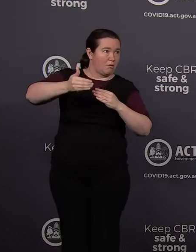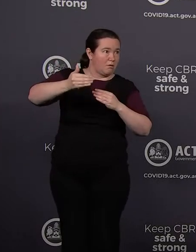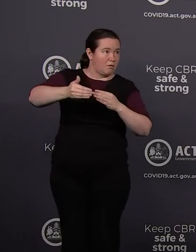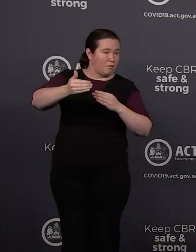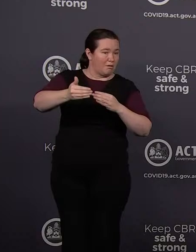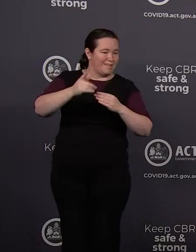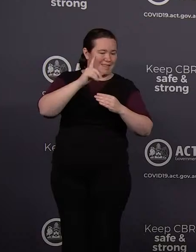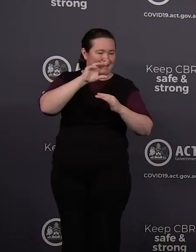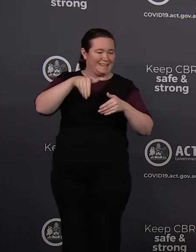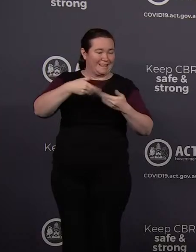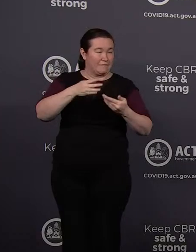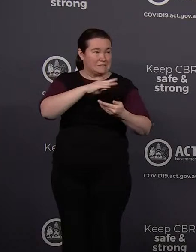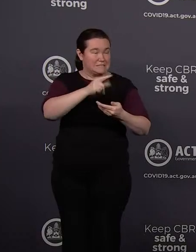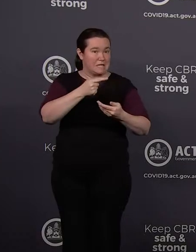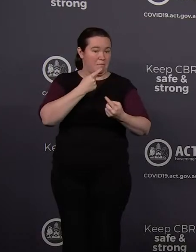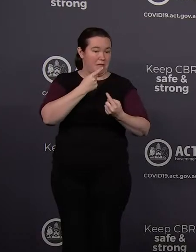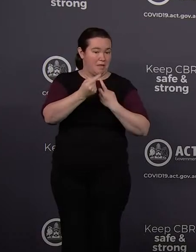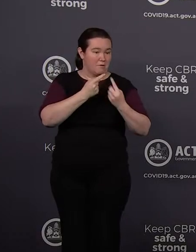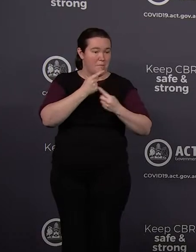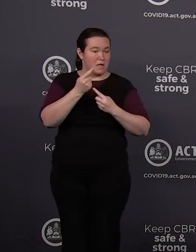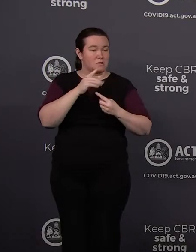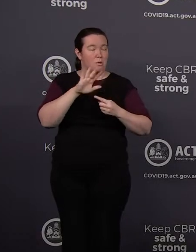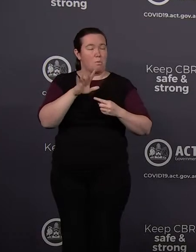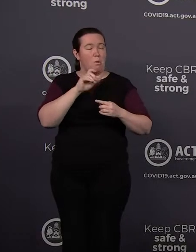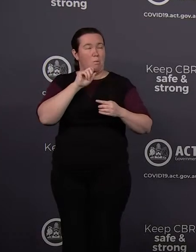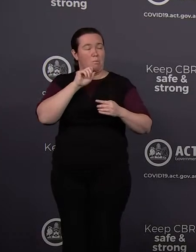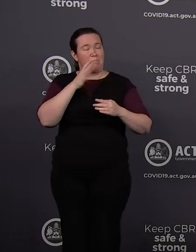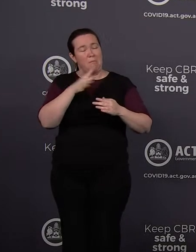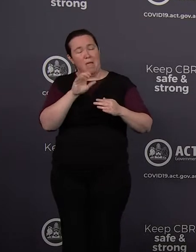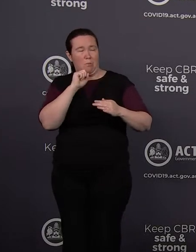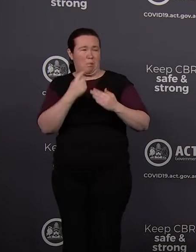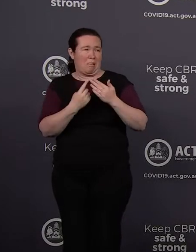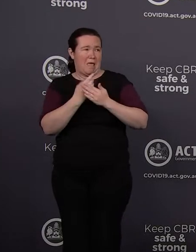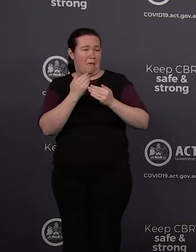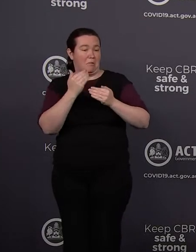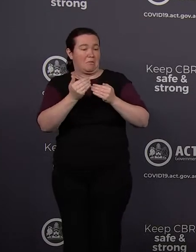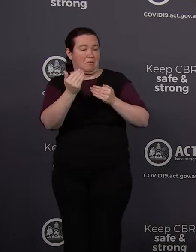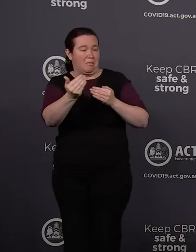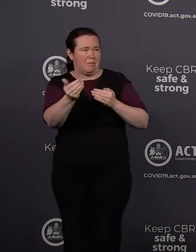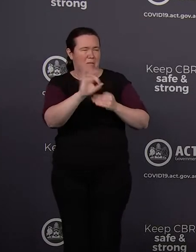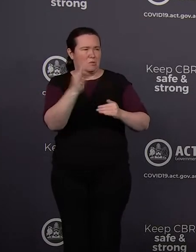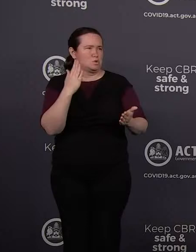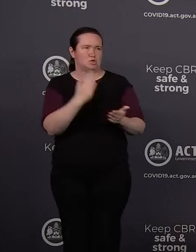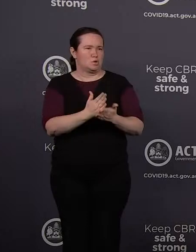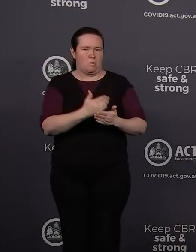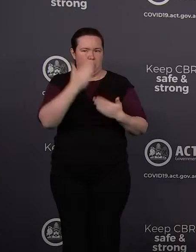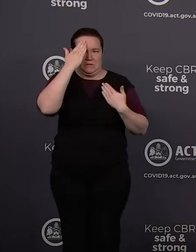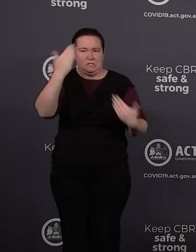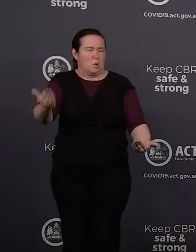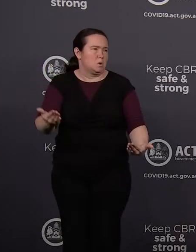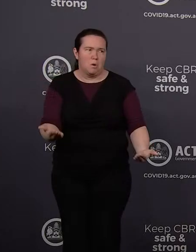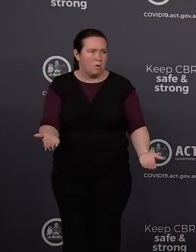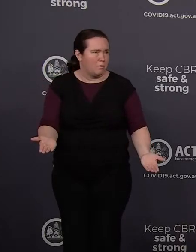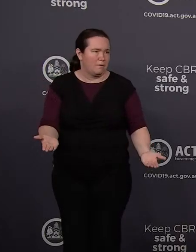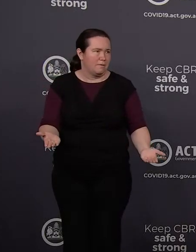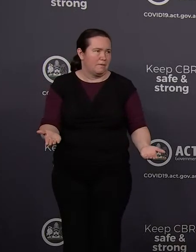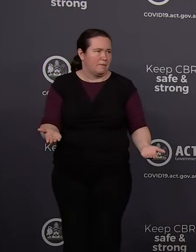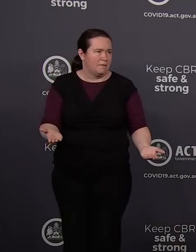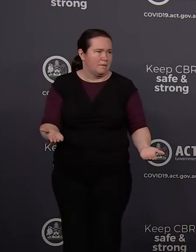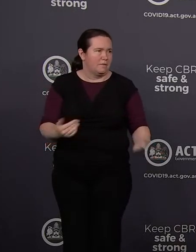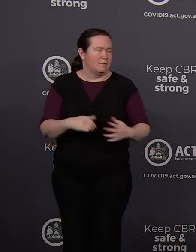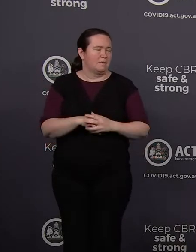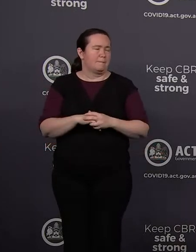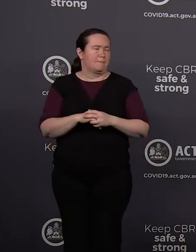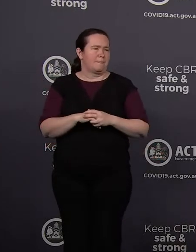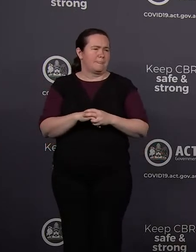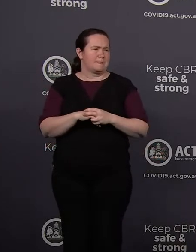can provide some indication of what might happen, but we can't be certain. So I'm not in the business